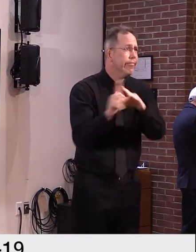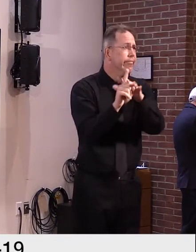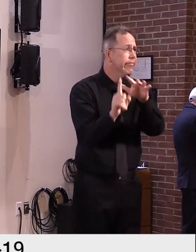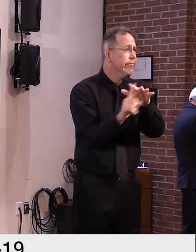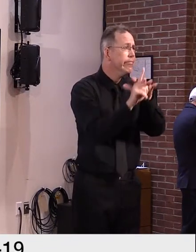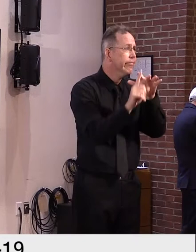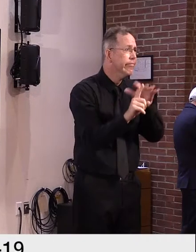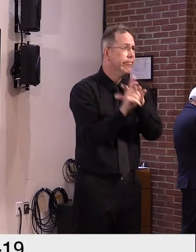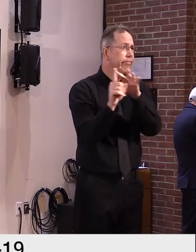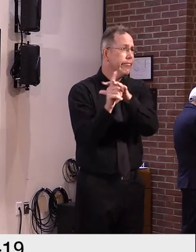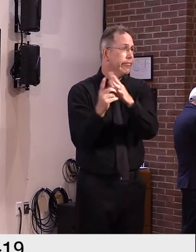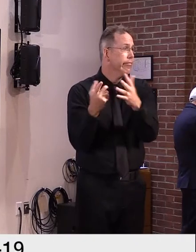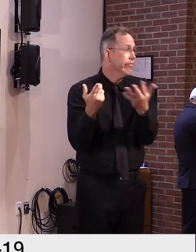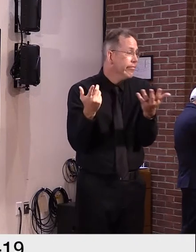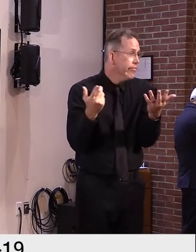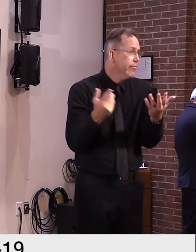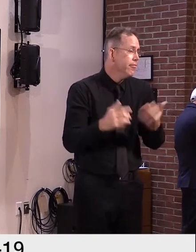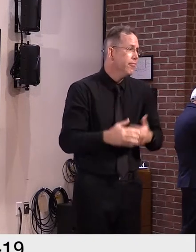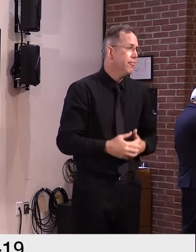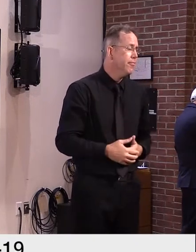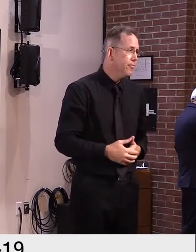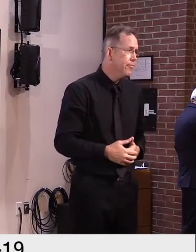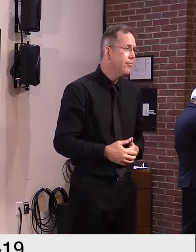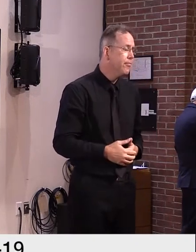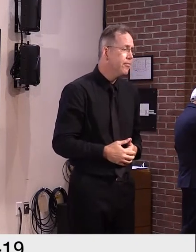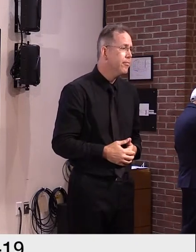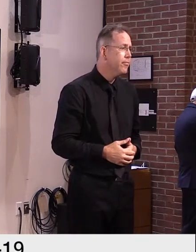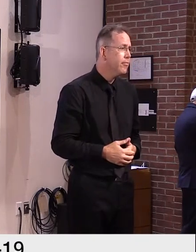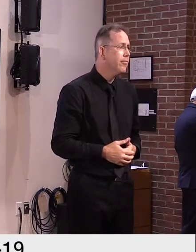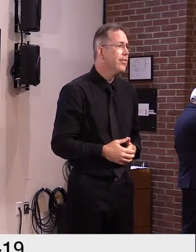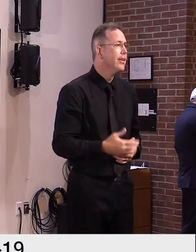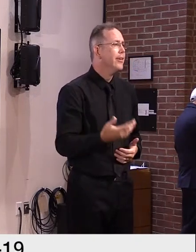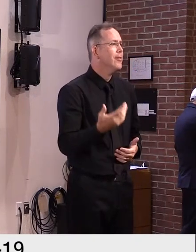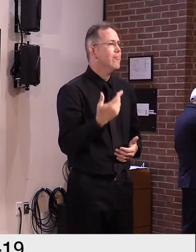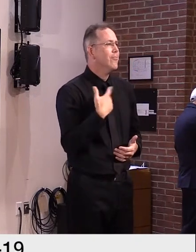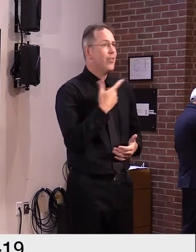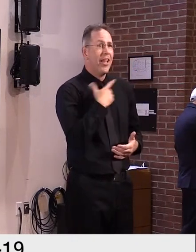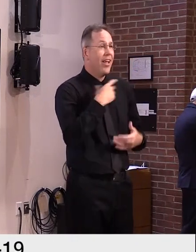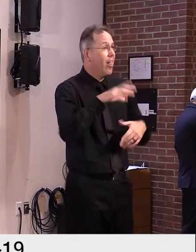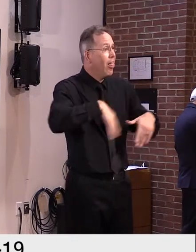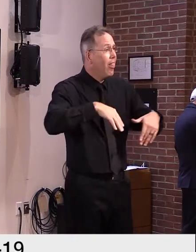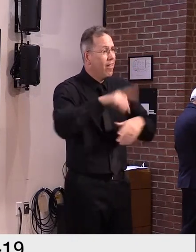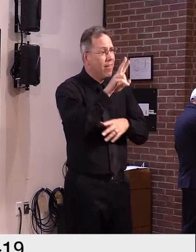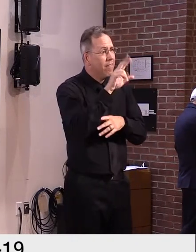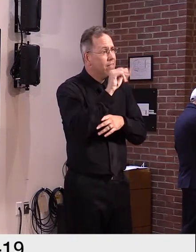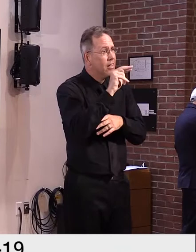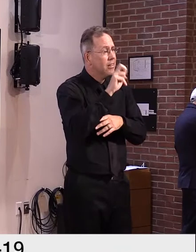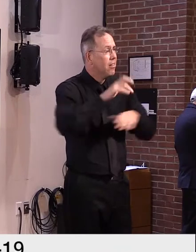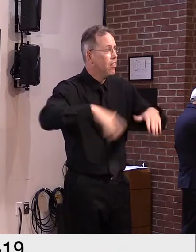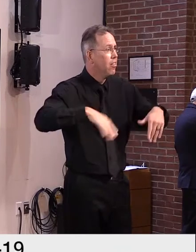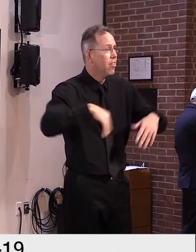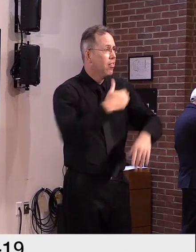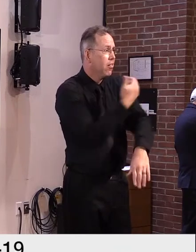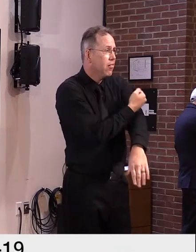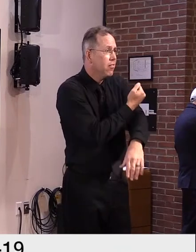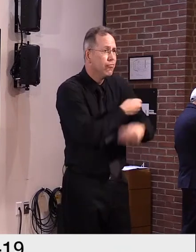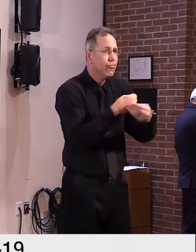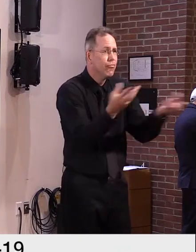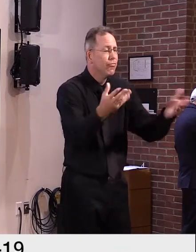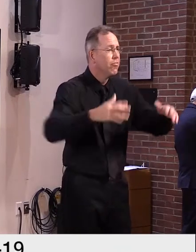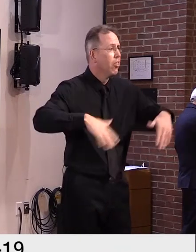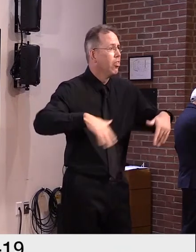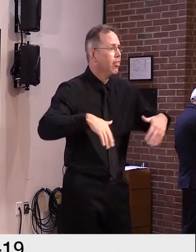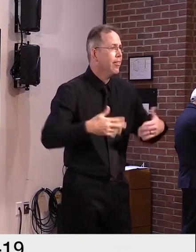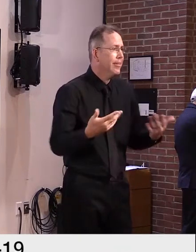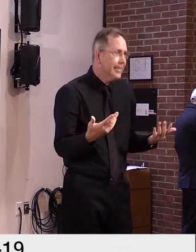I mean, it's not something we don't have a vaccine to prevent it at this point in time. So I don't know if that's what the Secretary French was